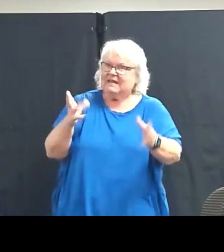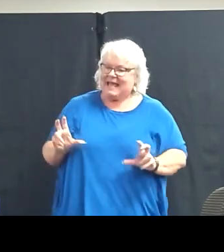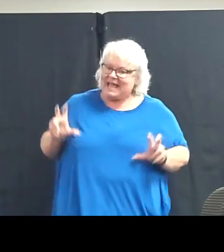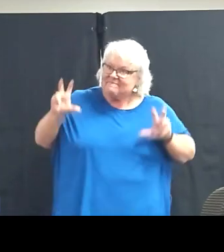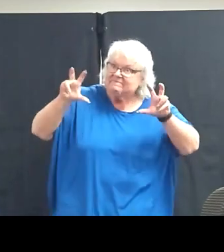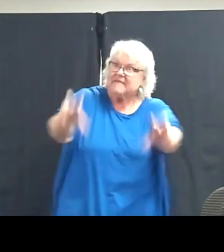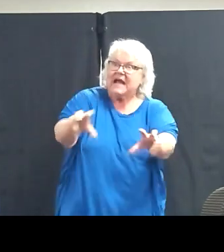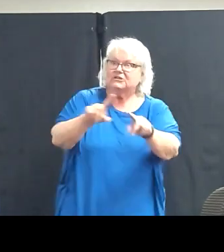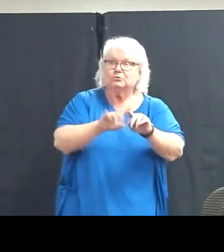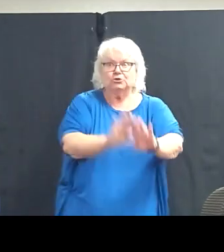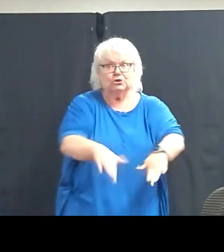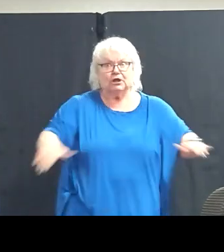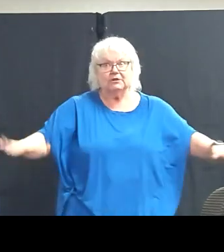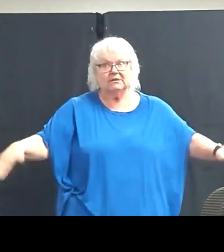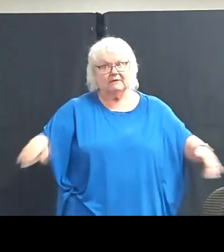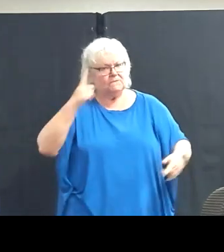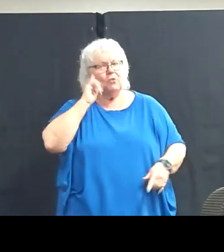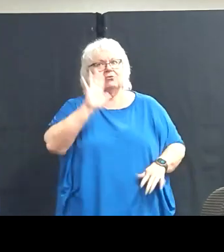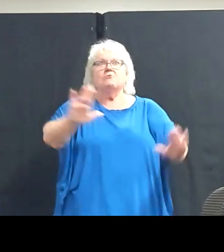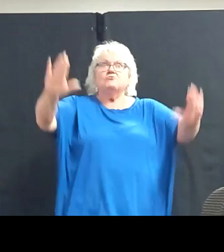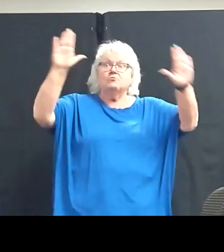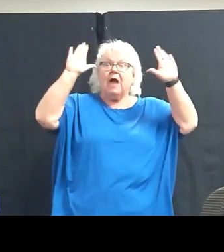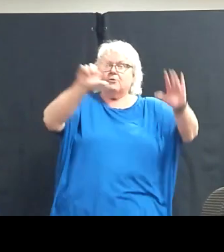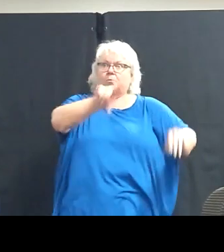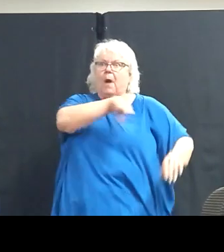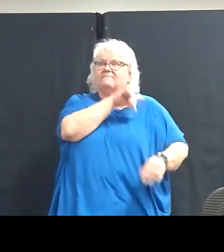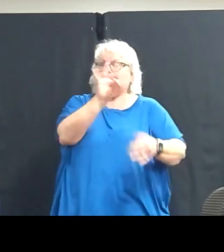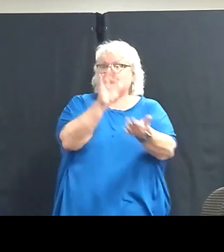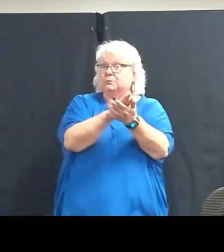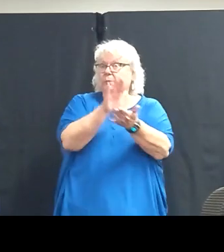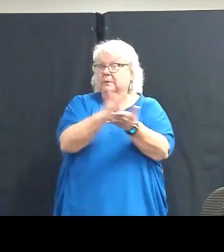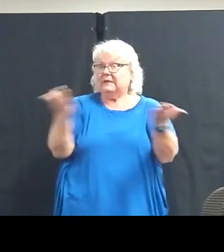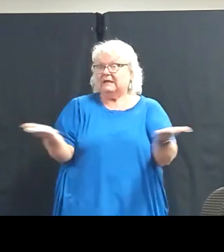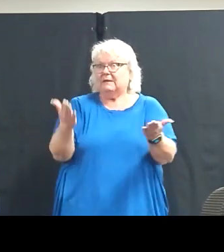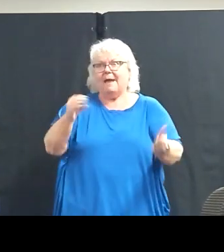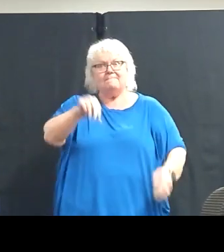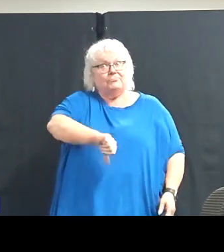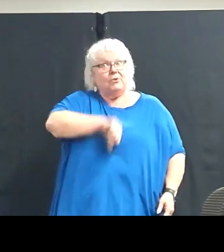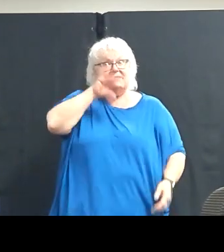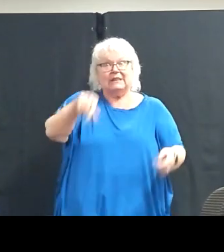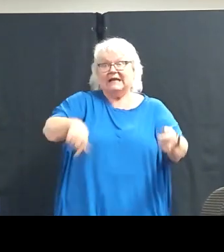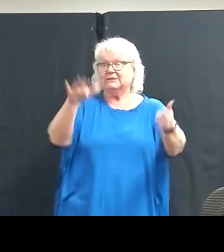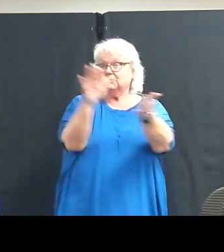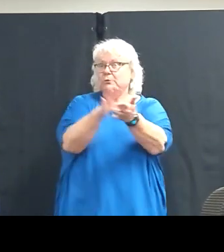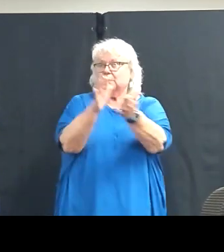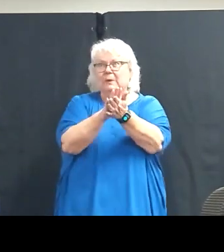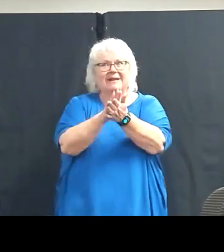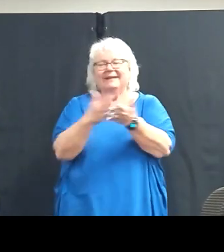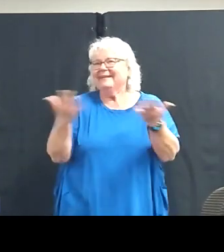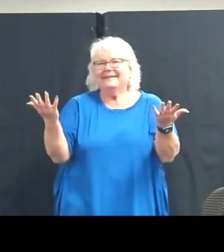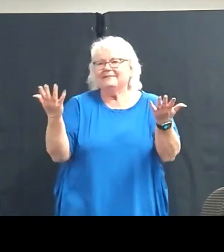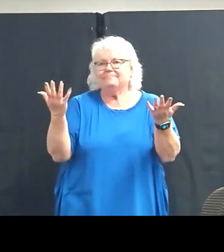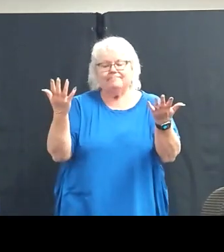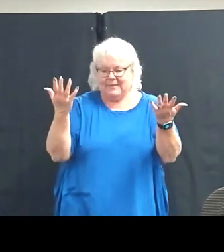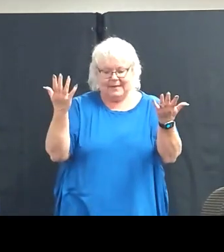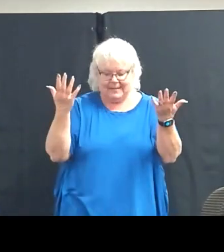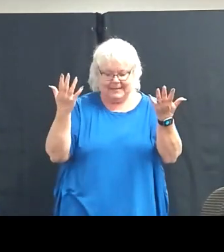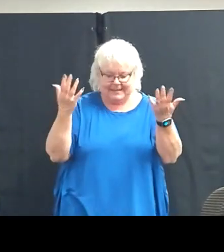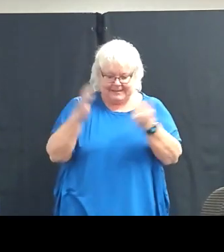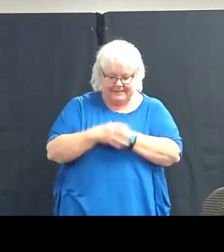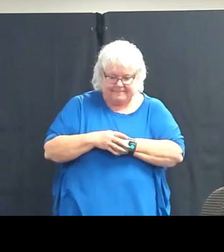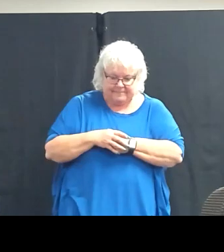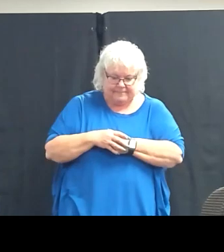appreciate the staff who really invest and give their heart to our children. And I mean, we are so proud of this school and the quality